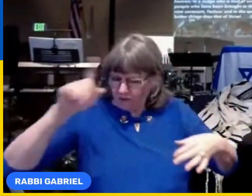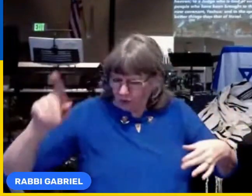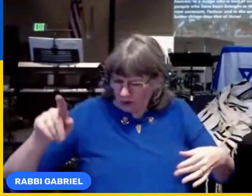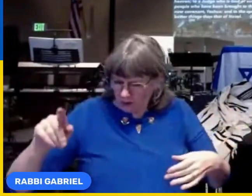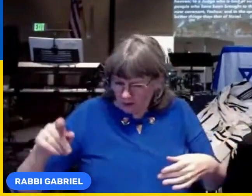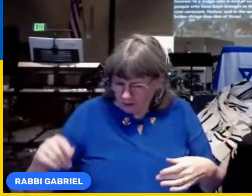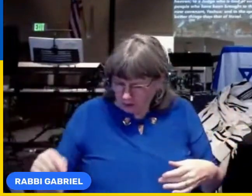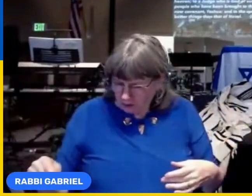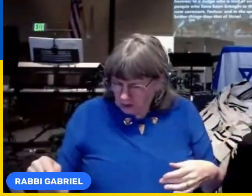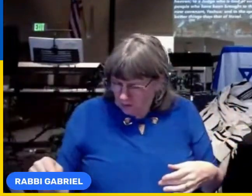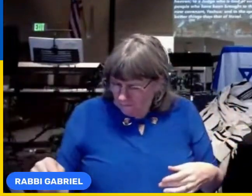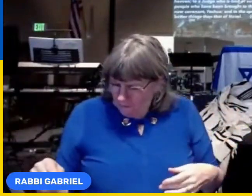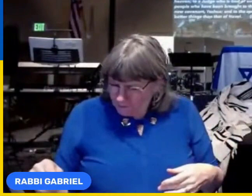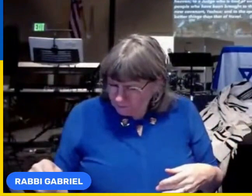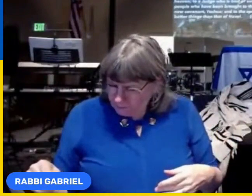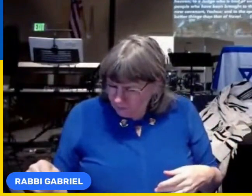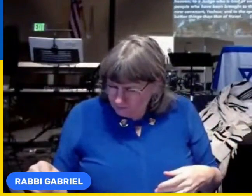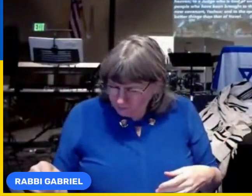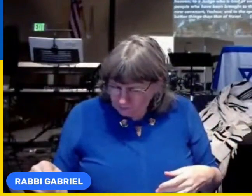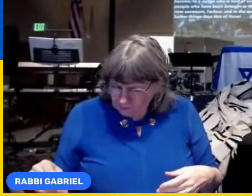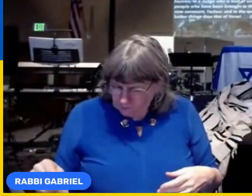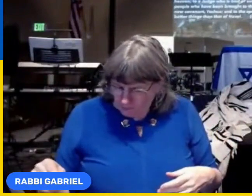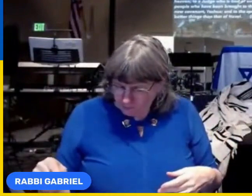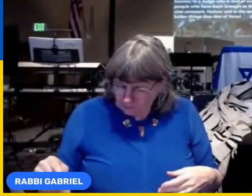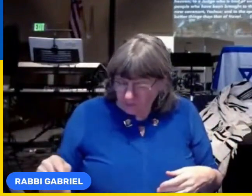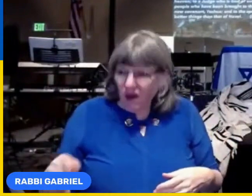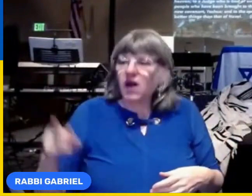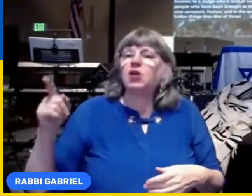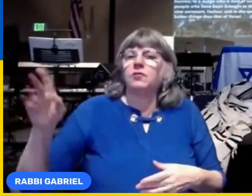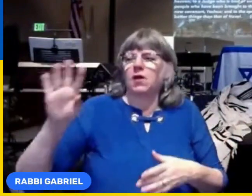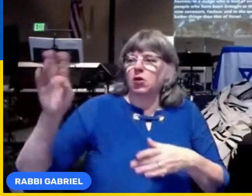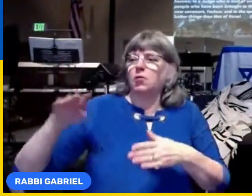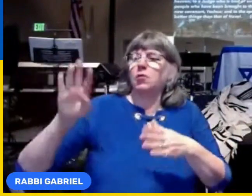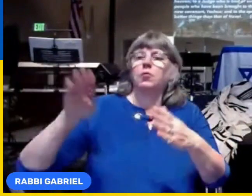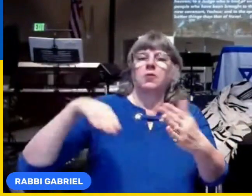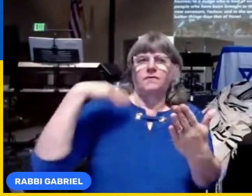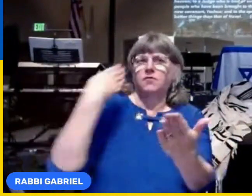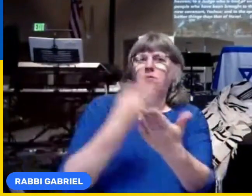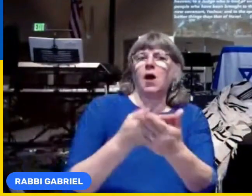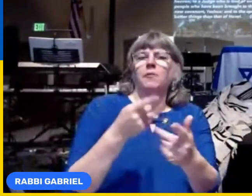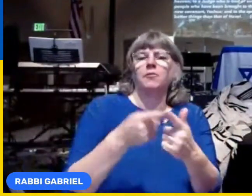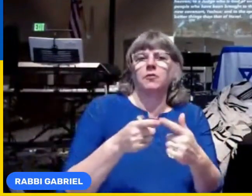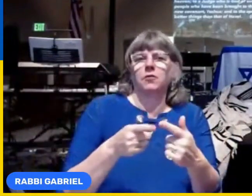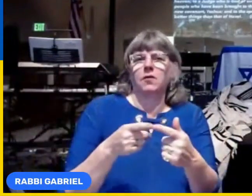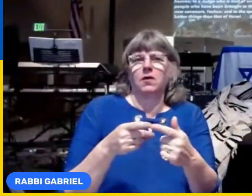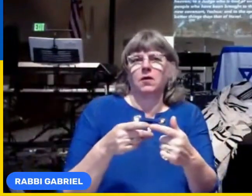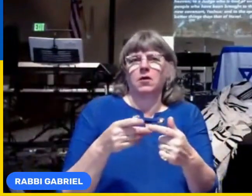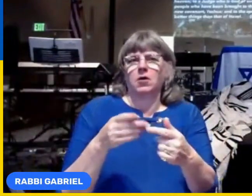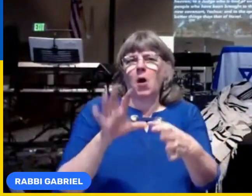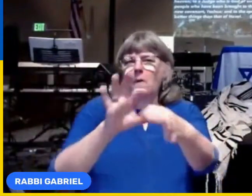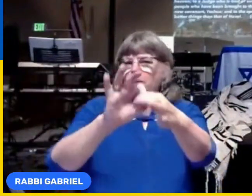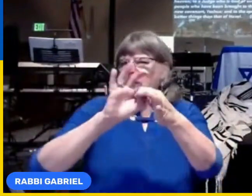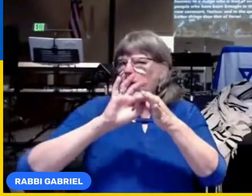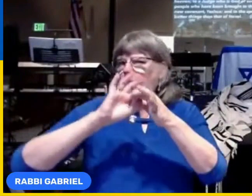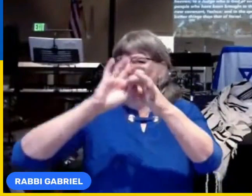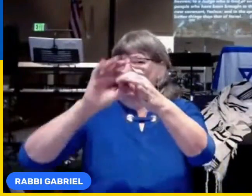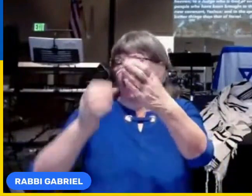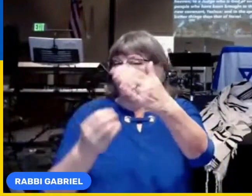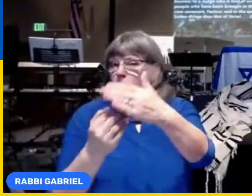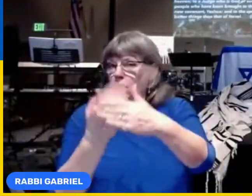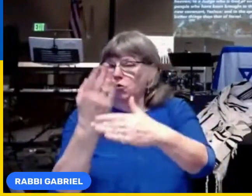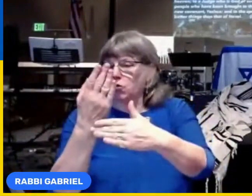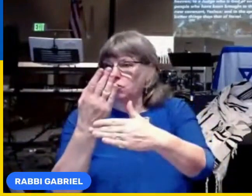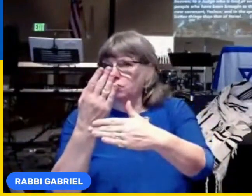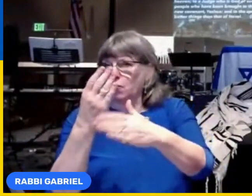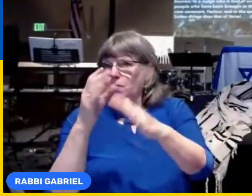righteous people who have been brought to the goal, to the mediator of a new covenant, Yeshua, and to